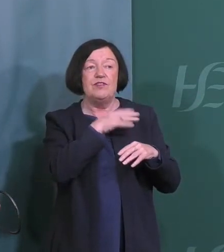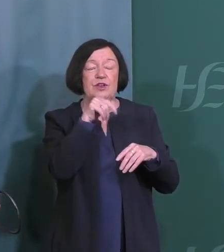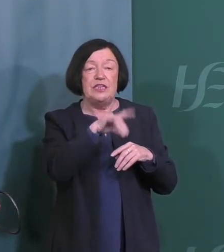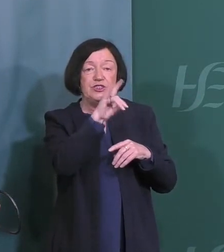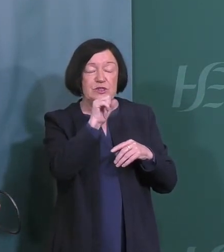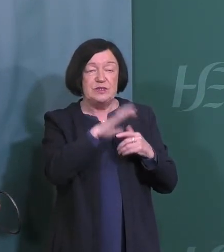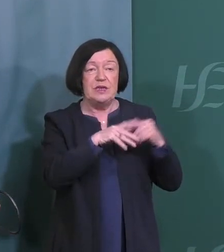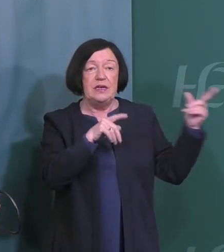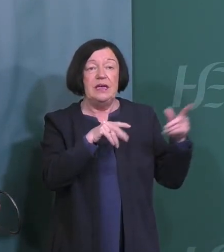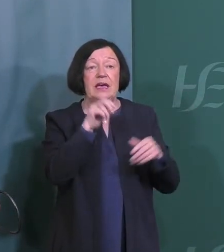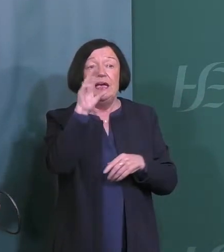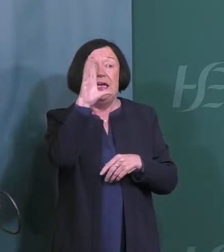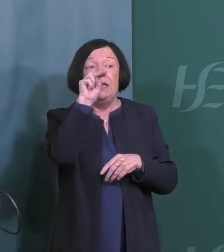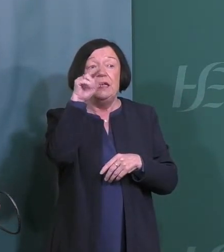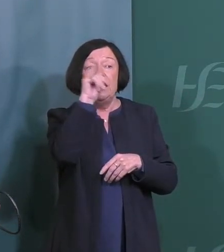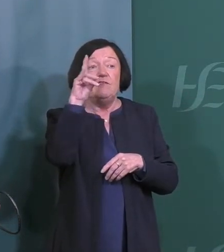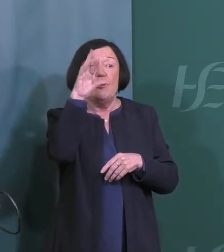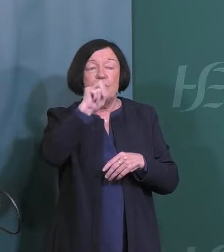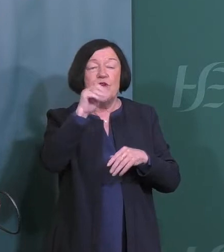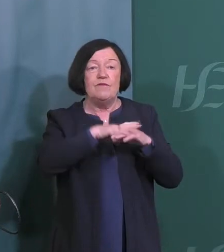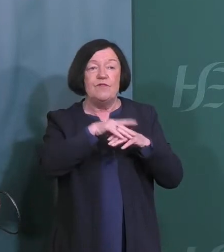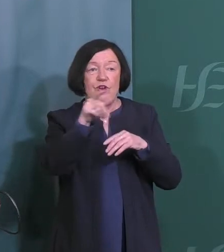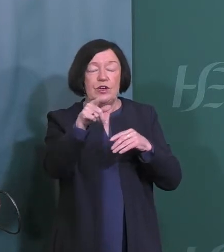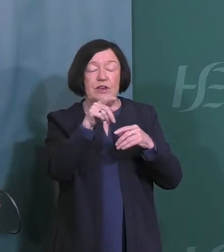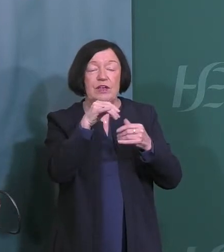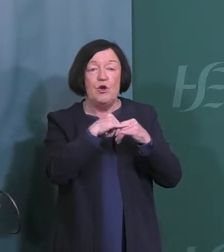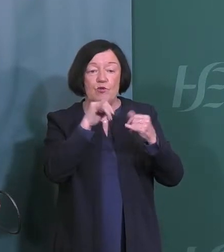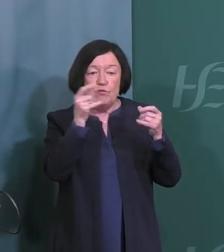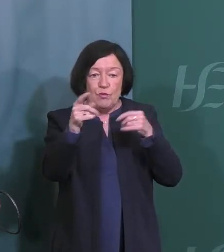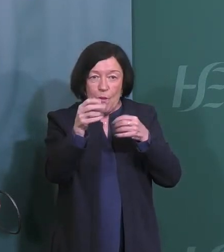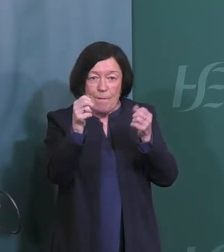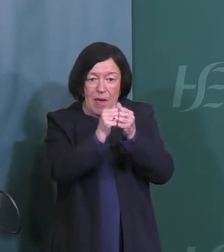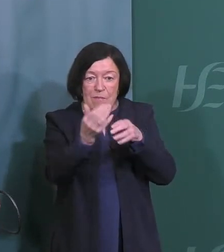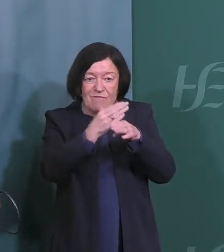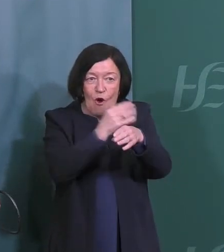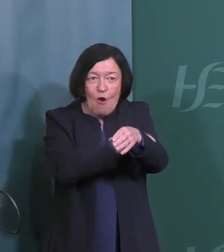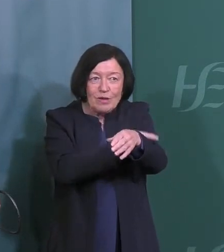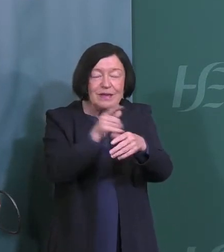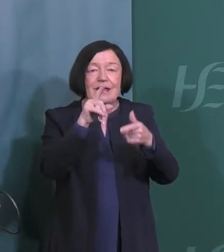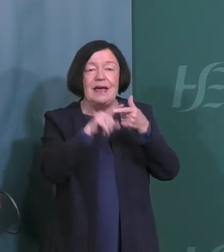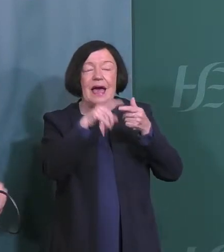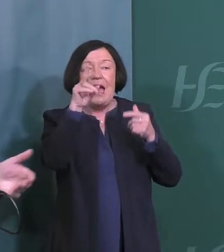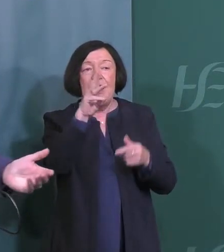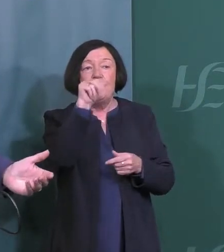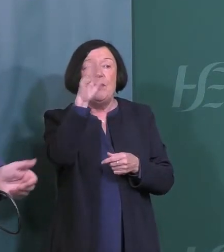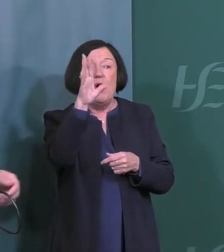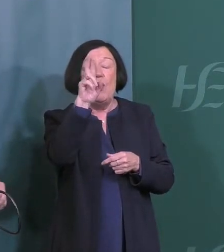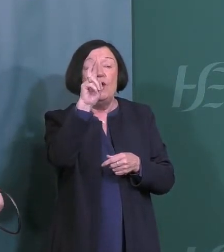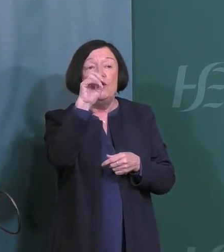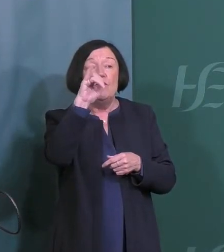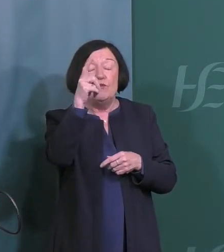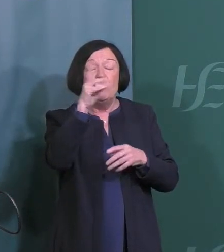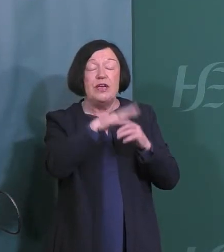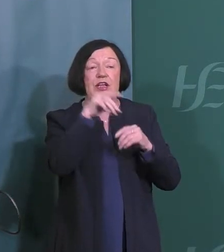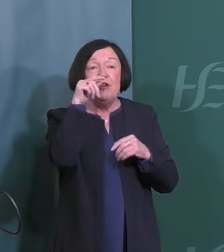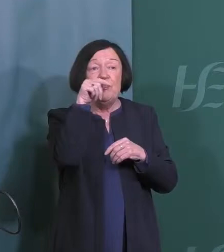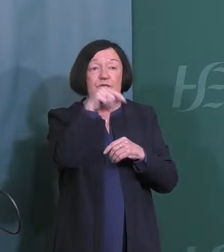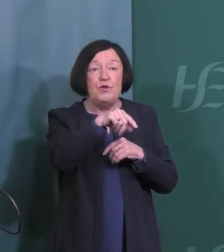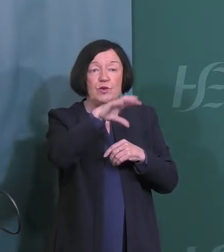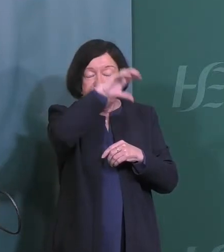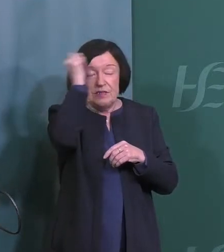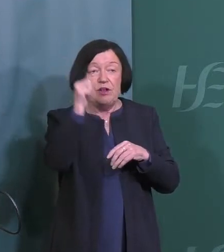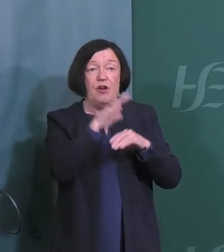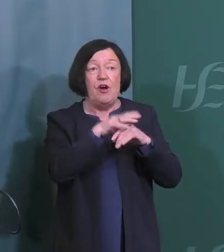Niamh O'Byrne, National Lead for Testing and Tracing. Paul Reid, CEO, HSE. And we're joined by Margaret, who's our Irish Sign